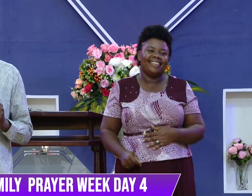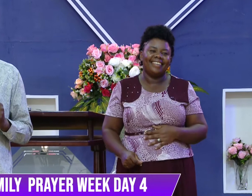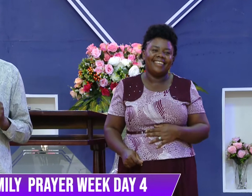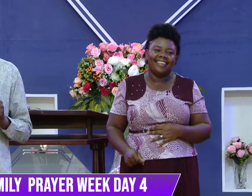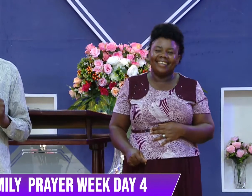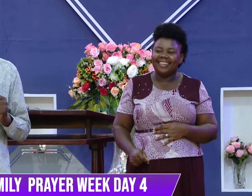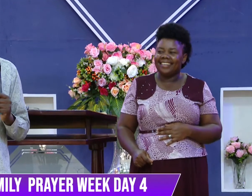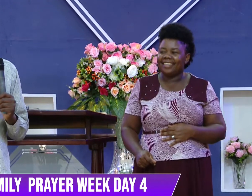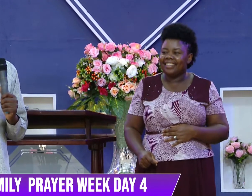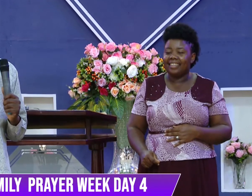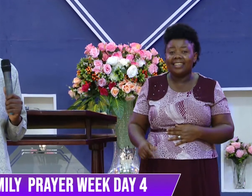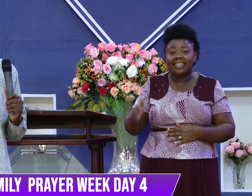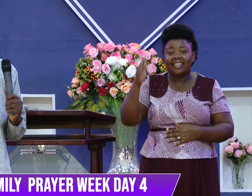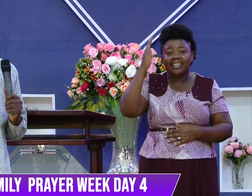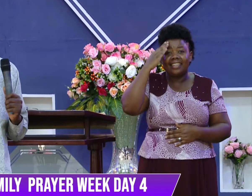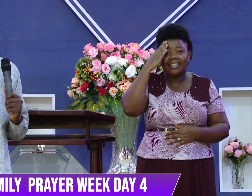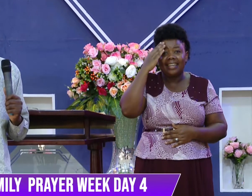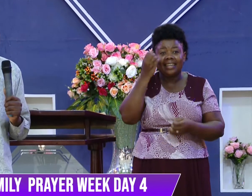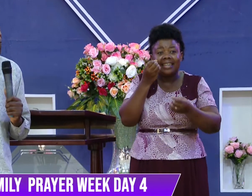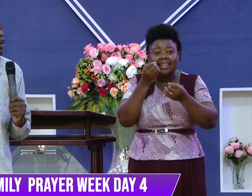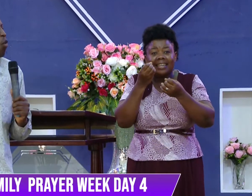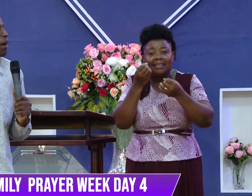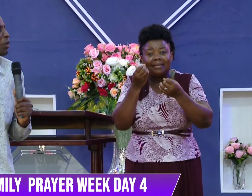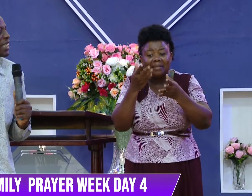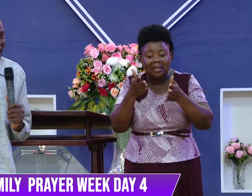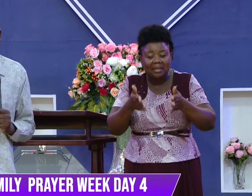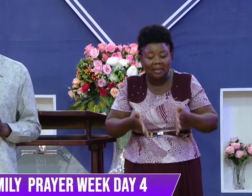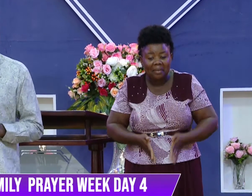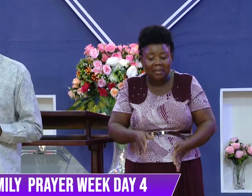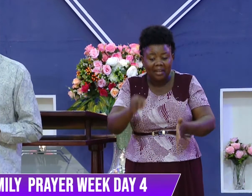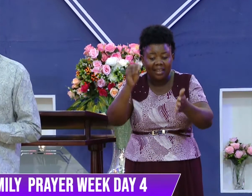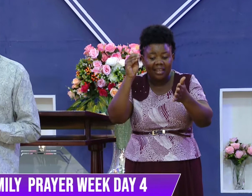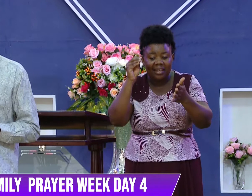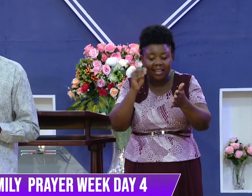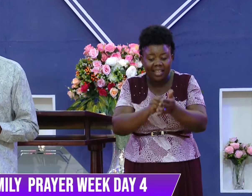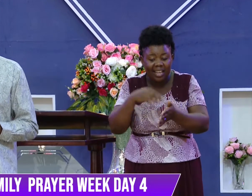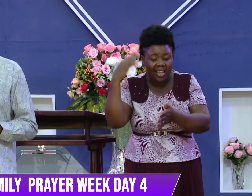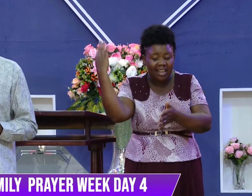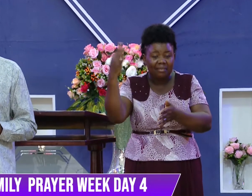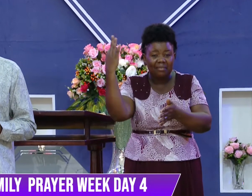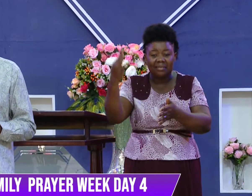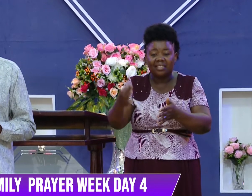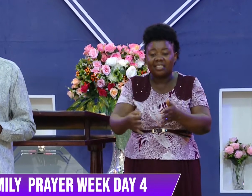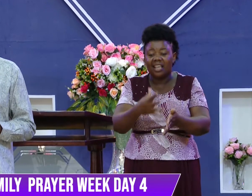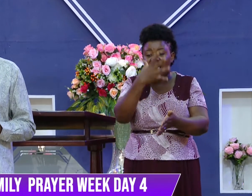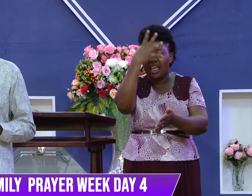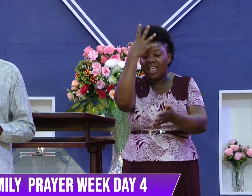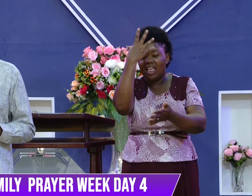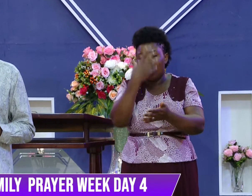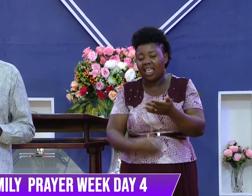radio. Gumaniti, where is Avanji, but never know, Baguamuda. Do you know that many ministers are really